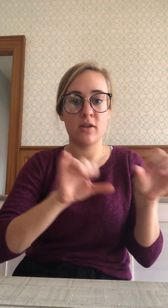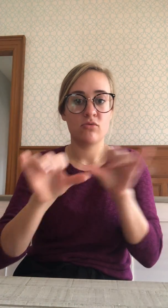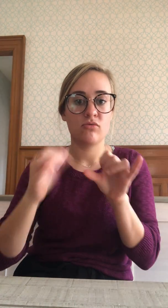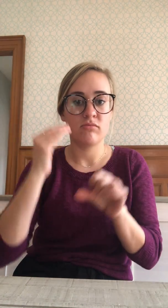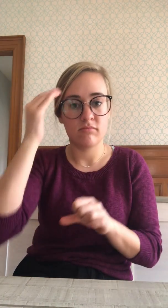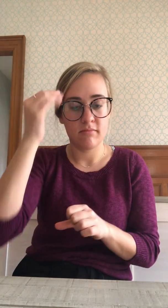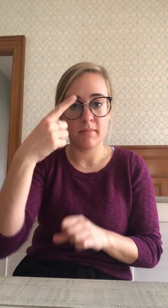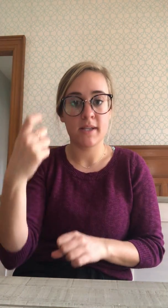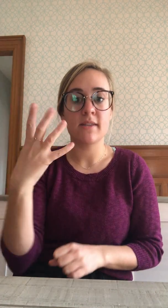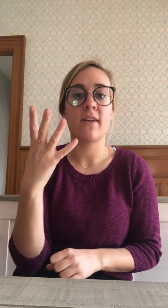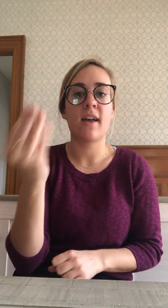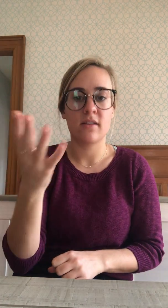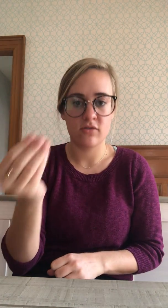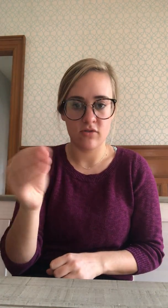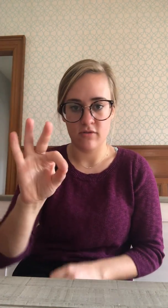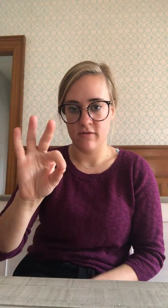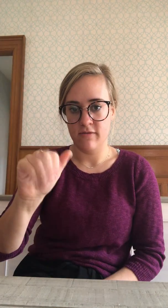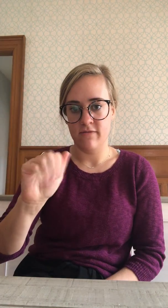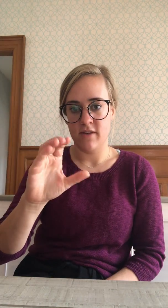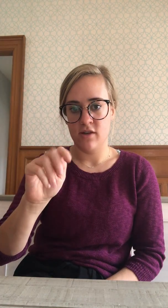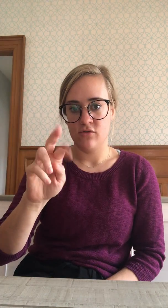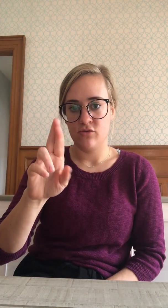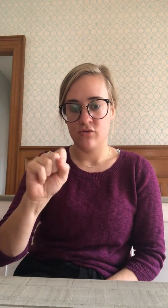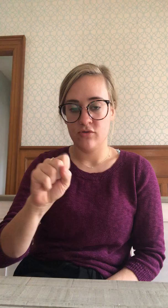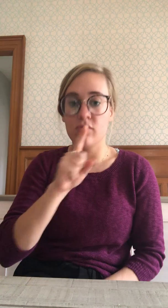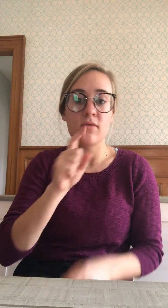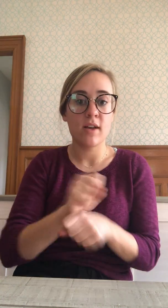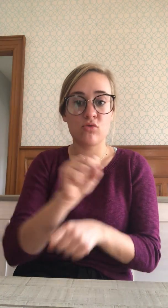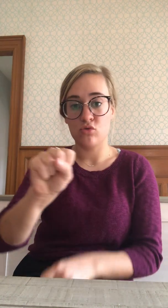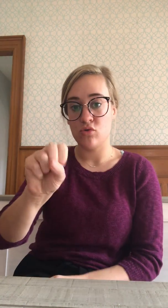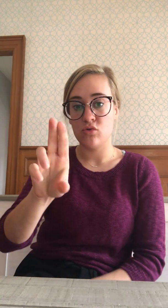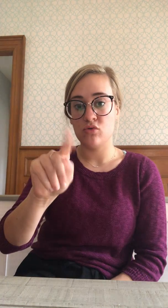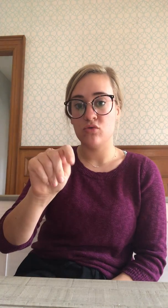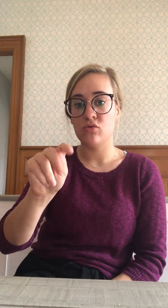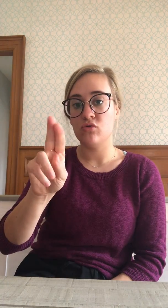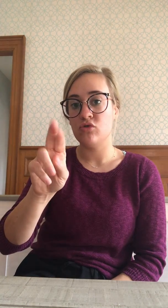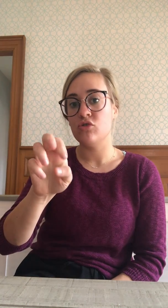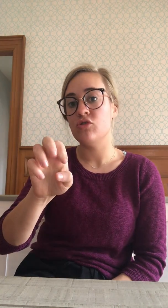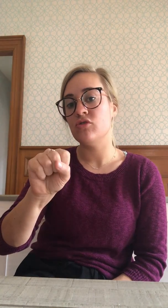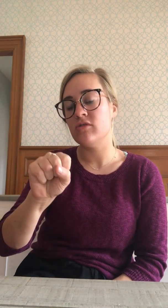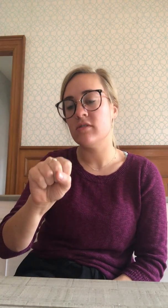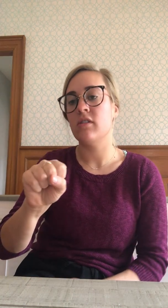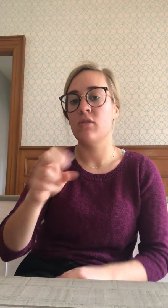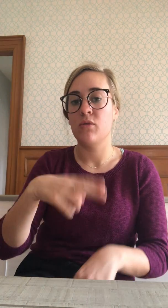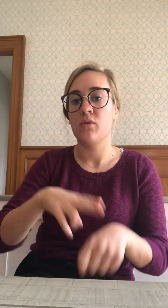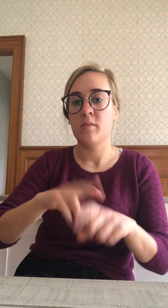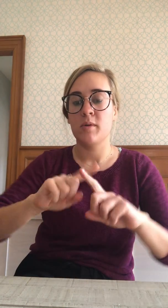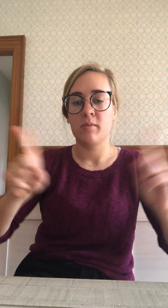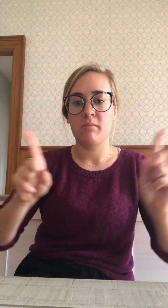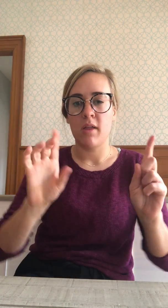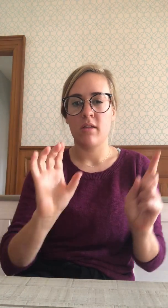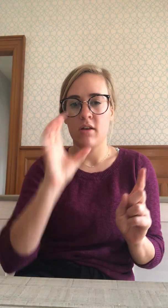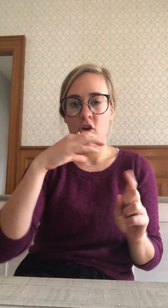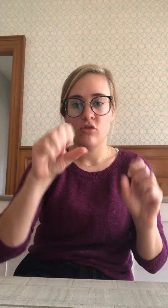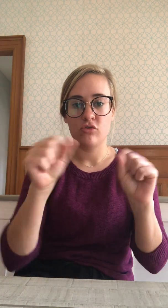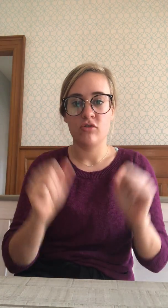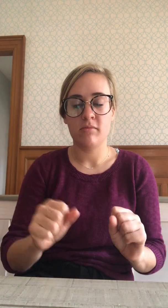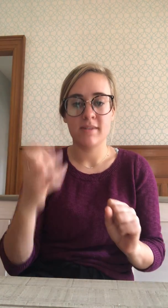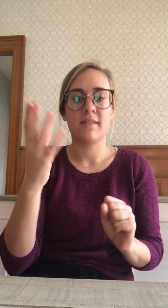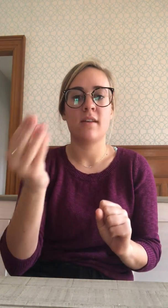factors. So the cranial sutures are actually normal, but the skewed head shape comes from an external factor.